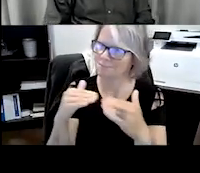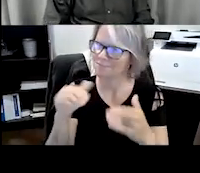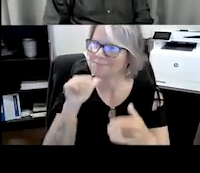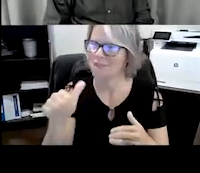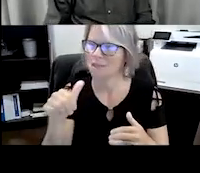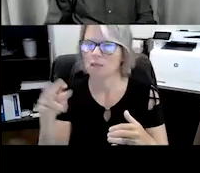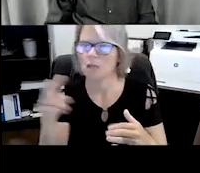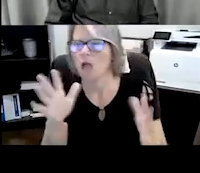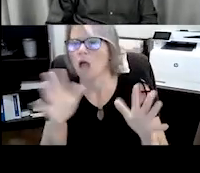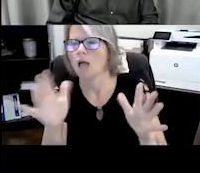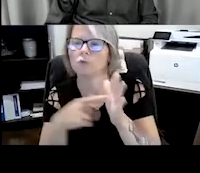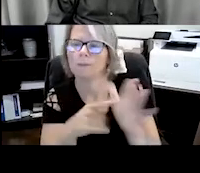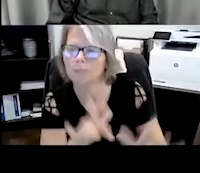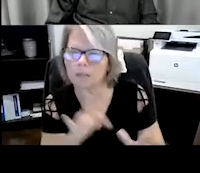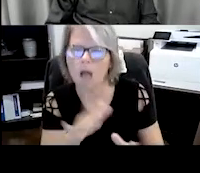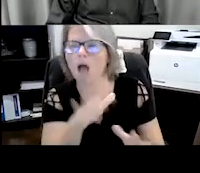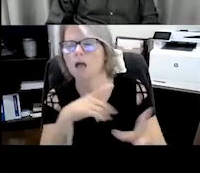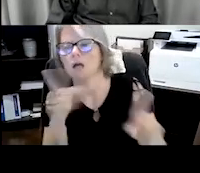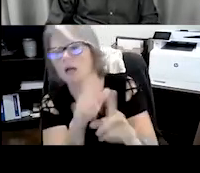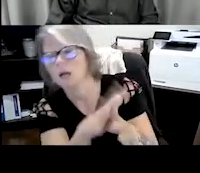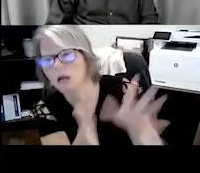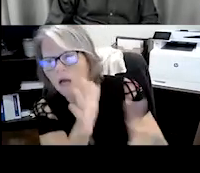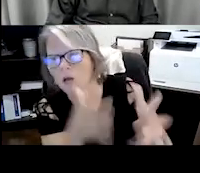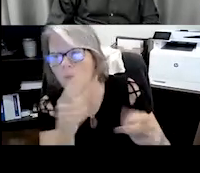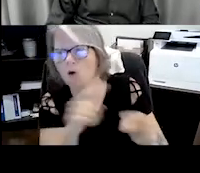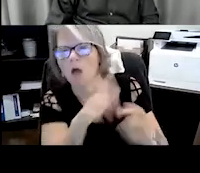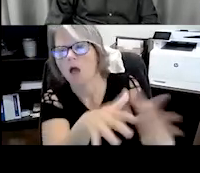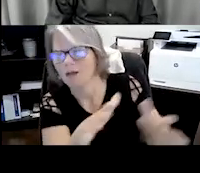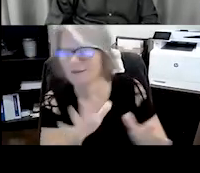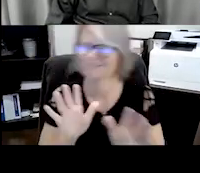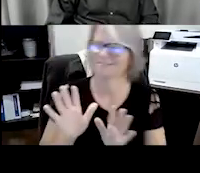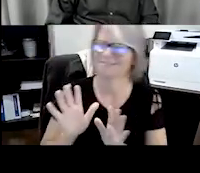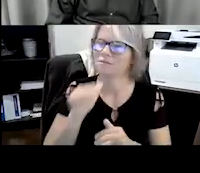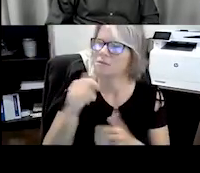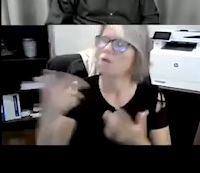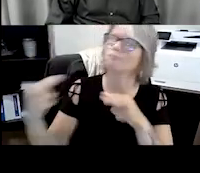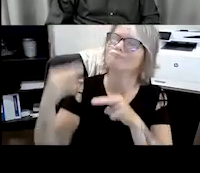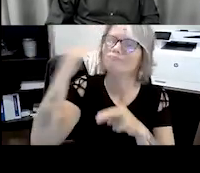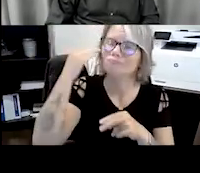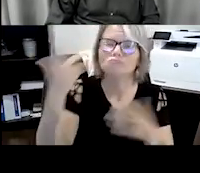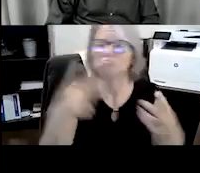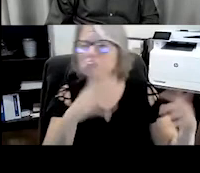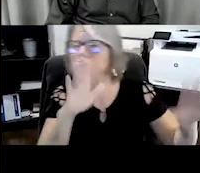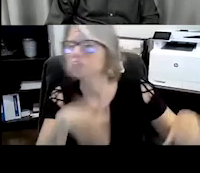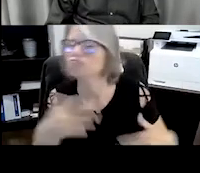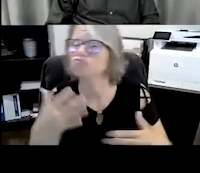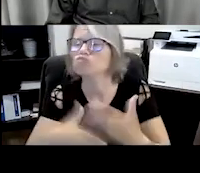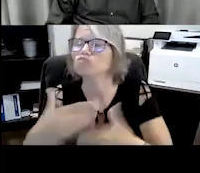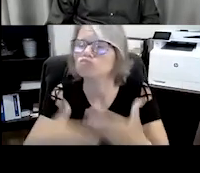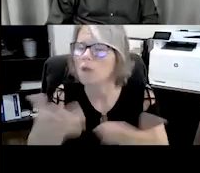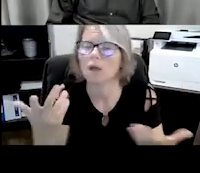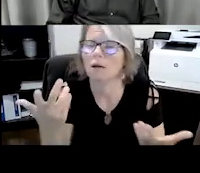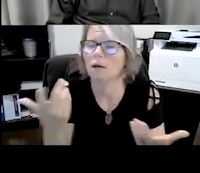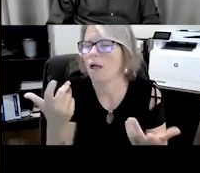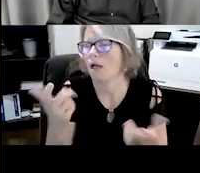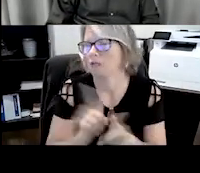Deaf-friendly establishments make us feel included. They make us feel like we are part of the community and we're not extra work. They know